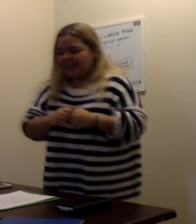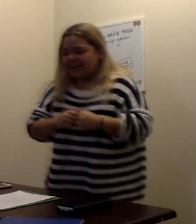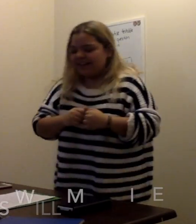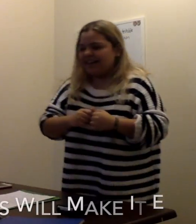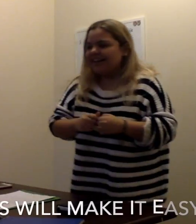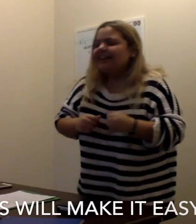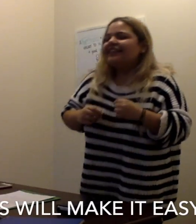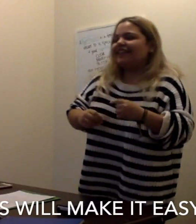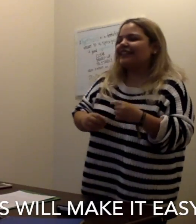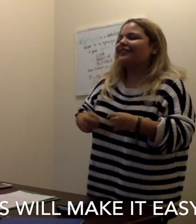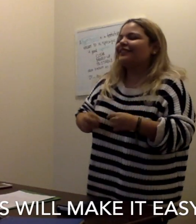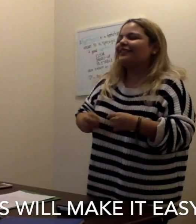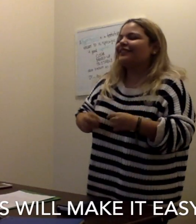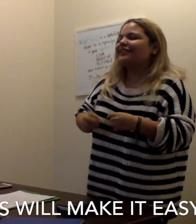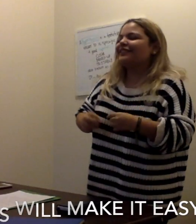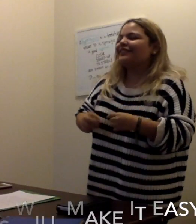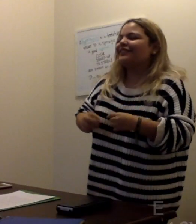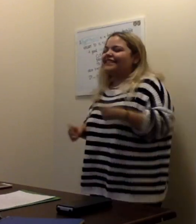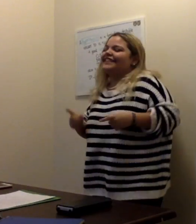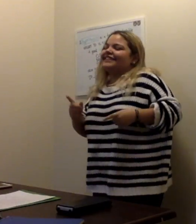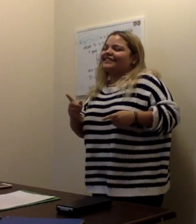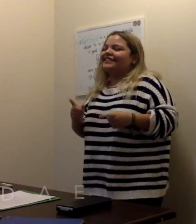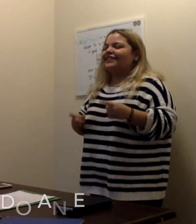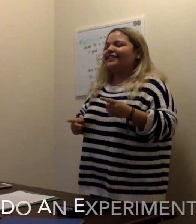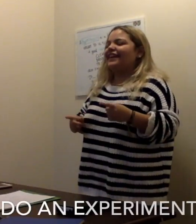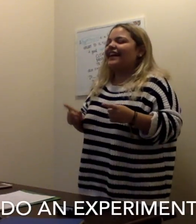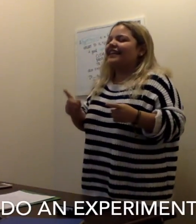think. This will make it easy to do an